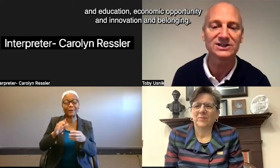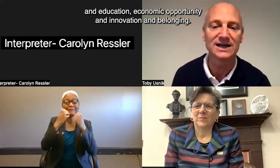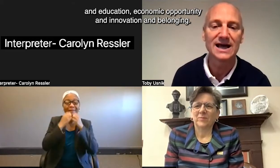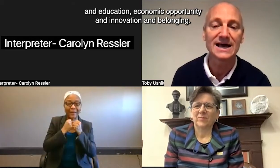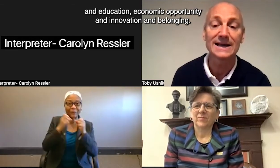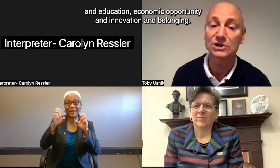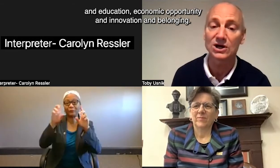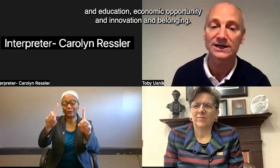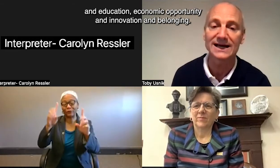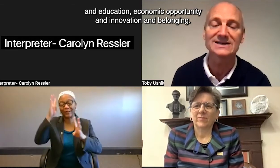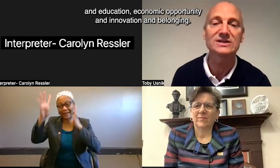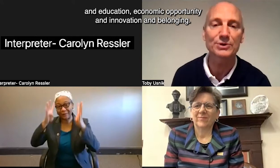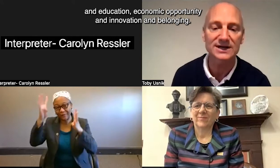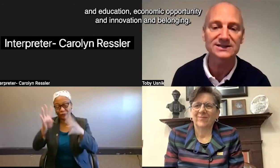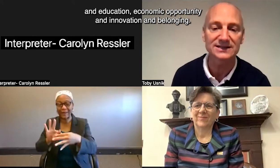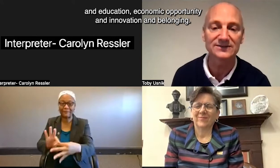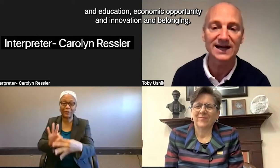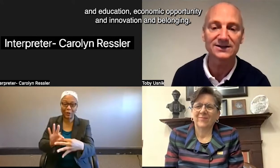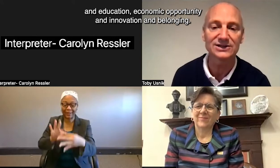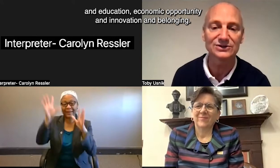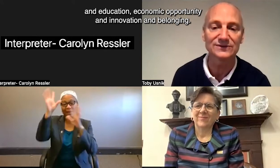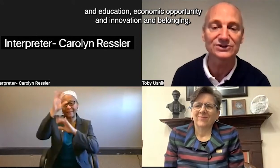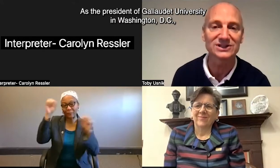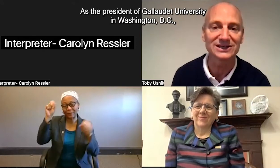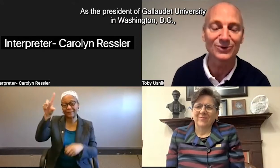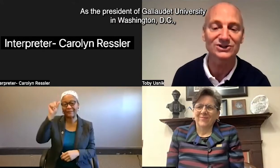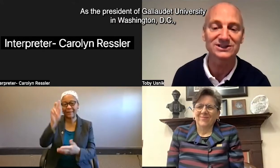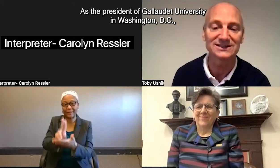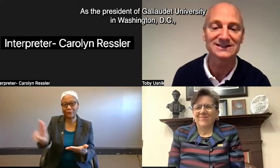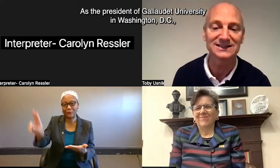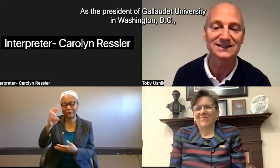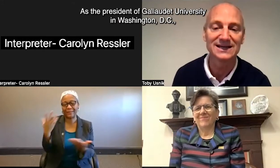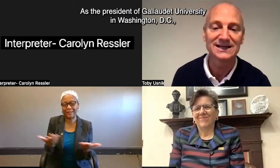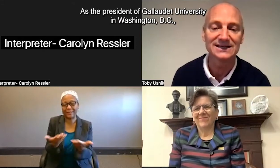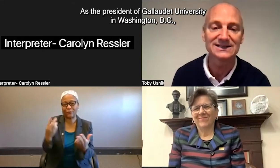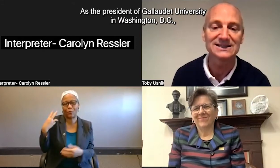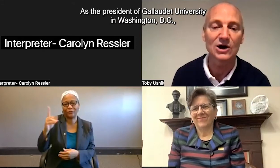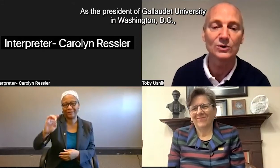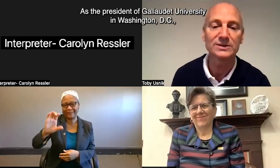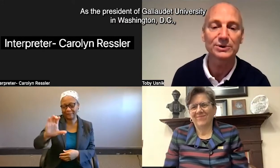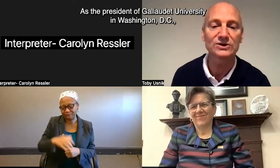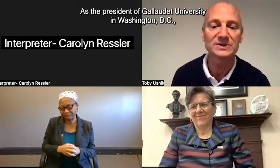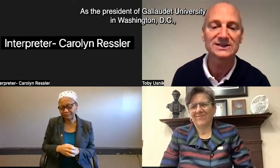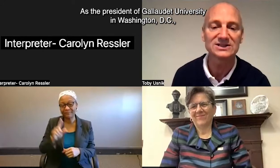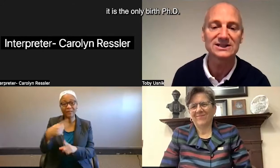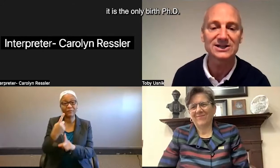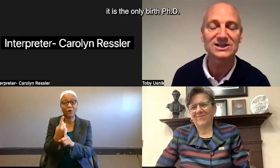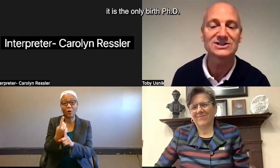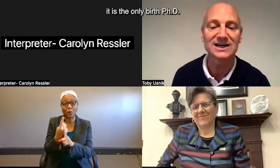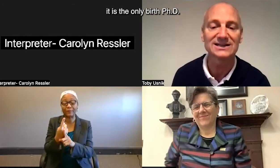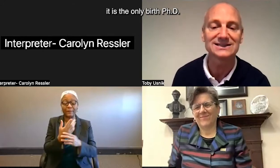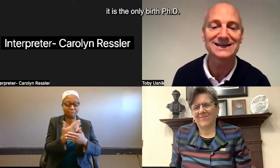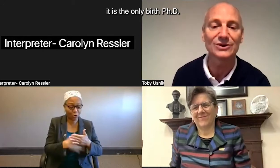innovation and belonging as the president of Gallaudet University in Washington, D.C. It is the only birth PhD